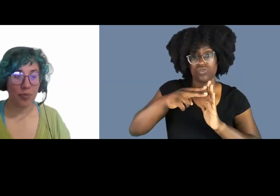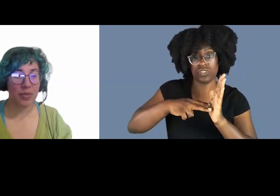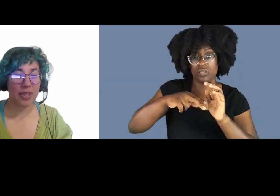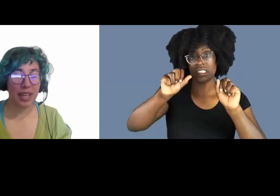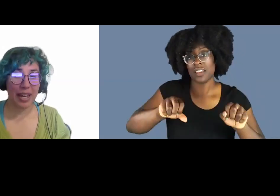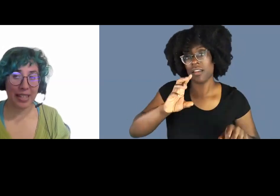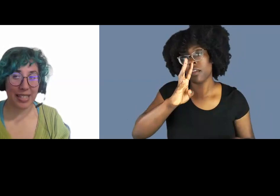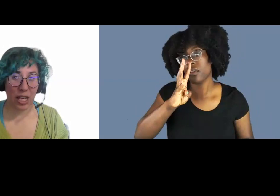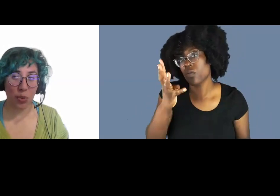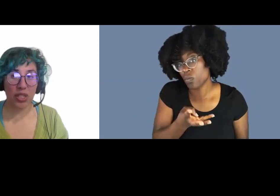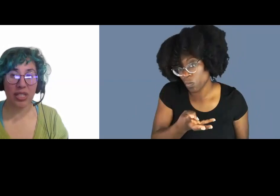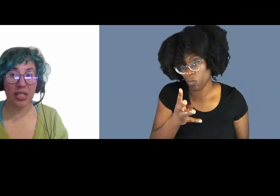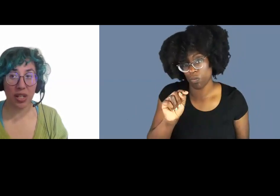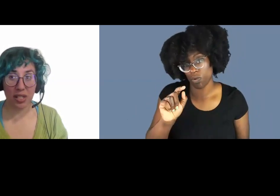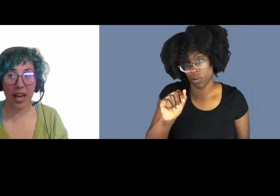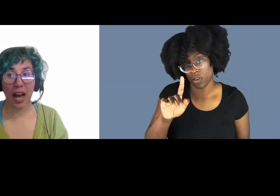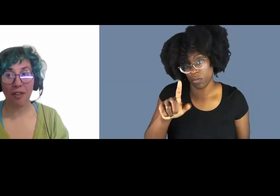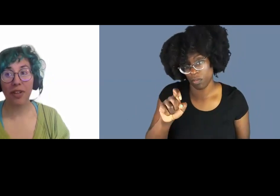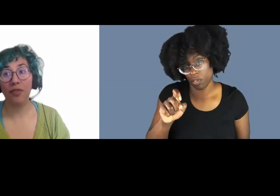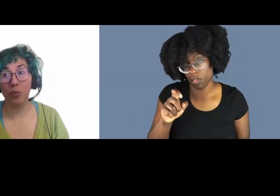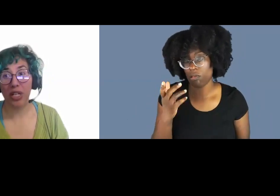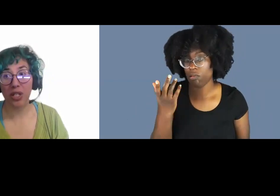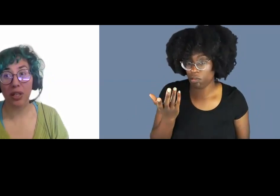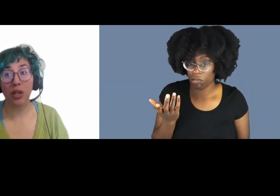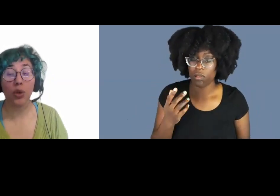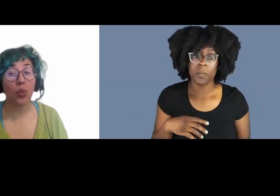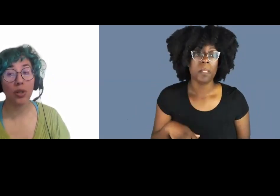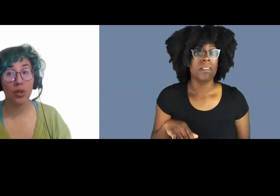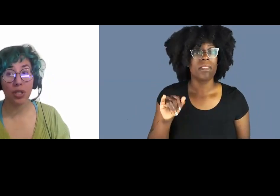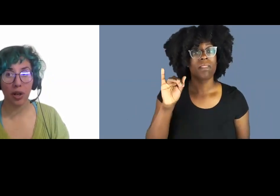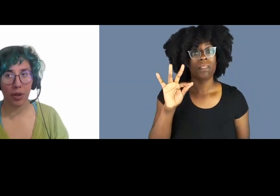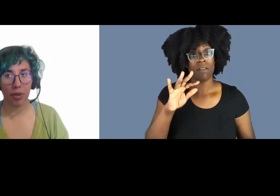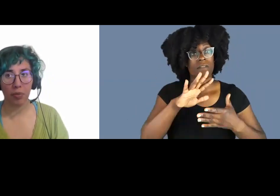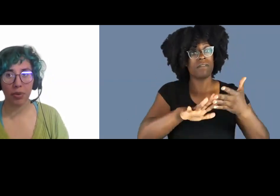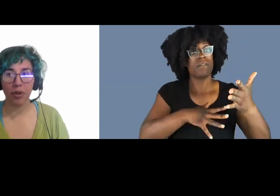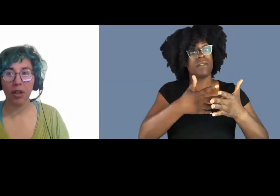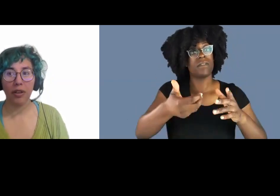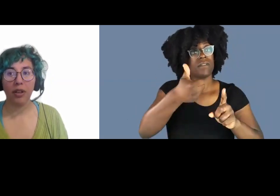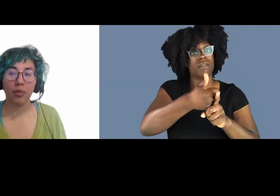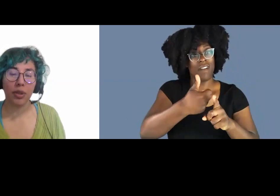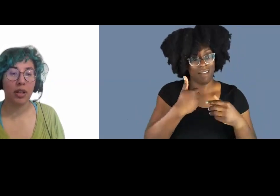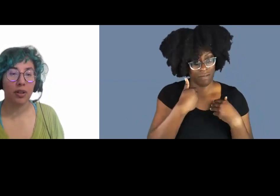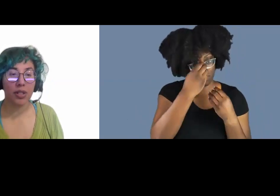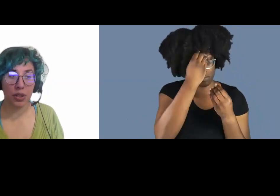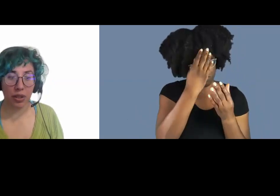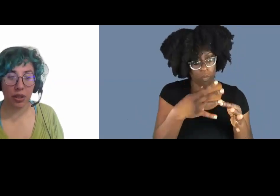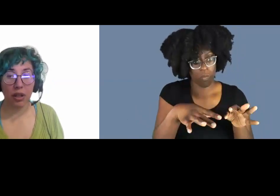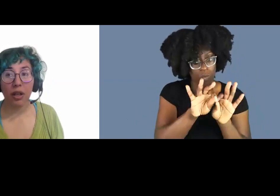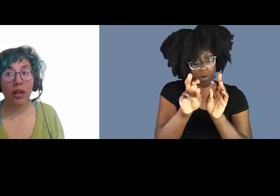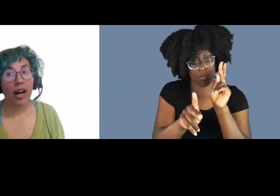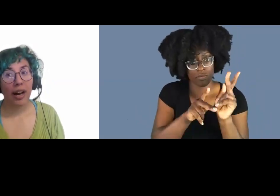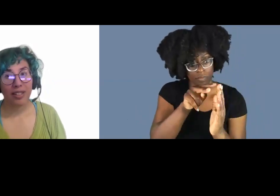Now, any table that does have information that you want to share with people, that you want it